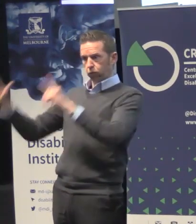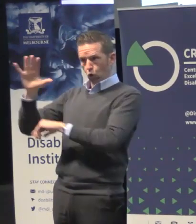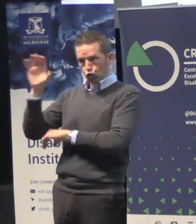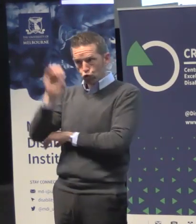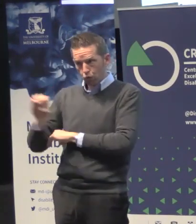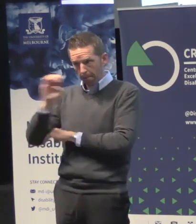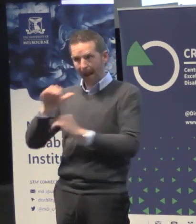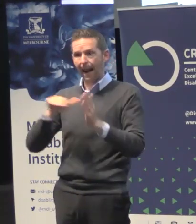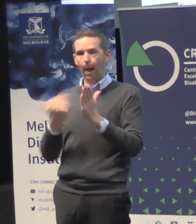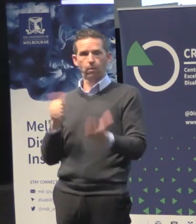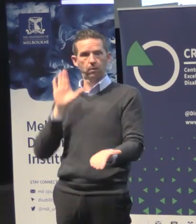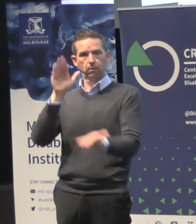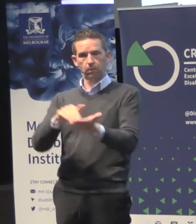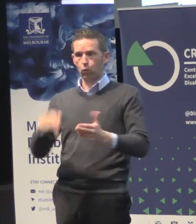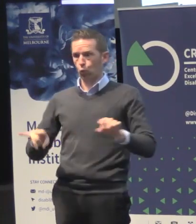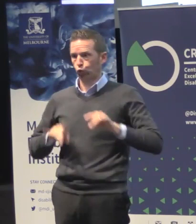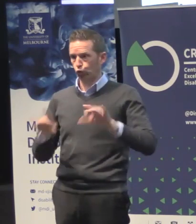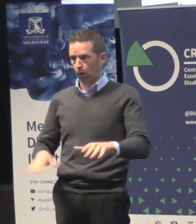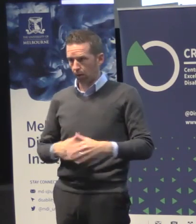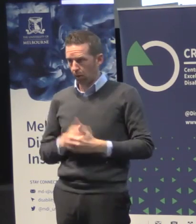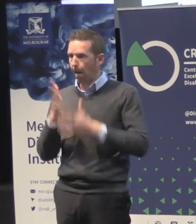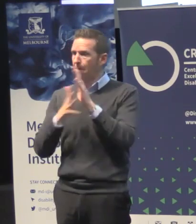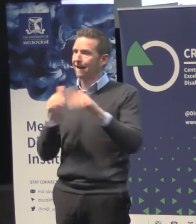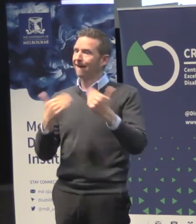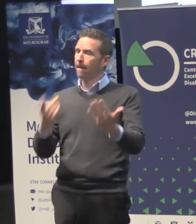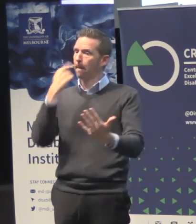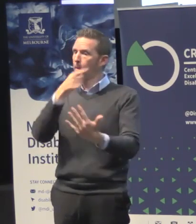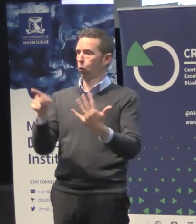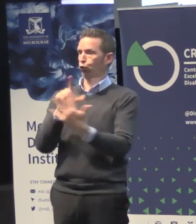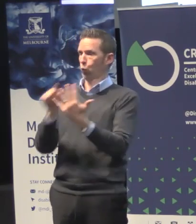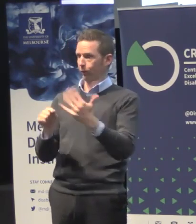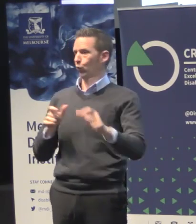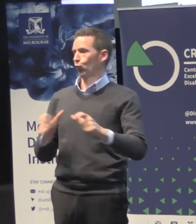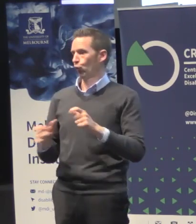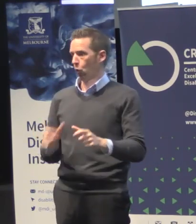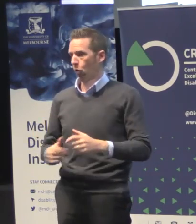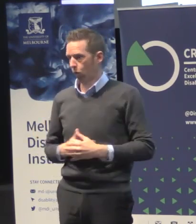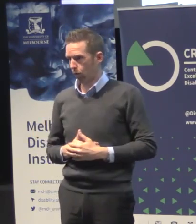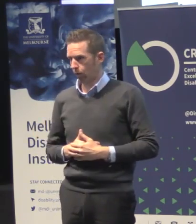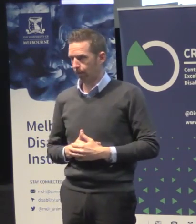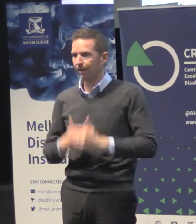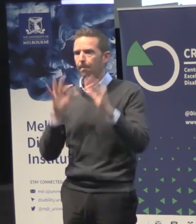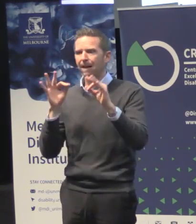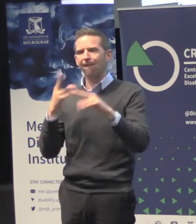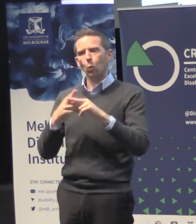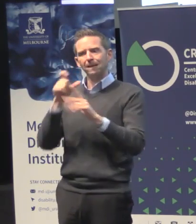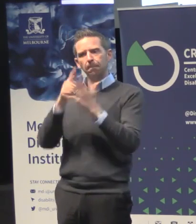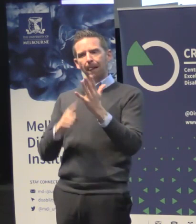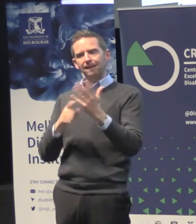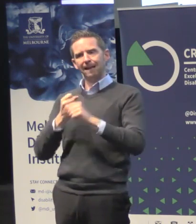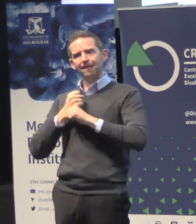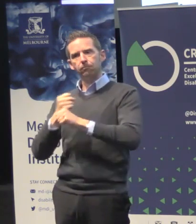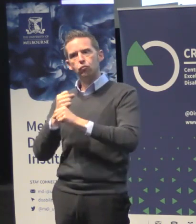now reaching your shores, which is about giving people choice and control. And particularly for disability rights